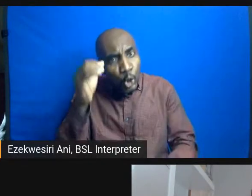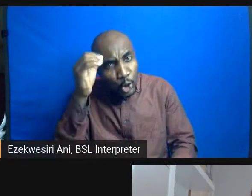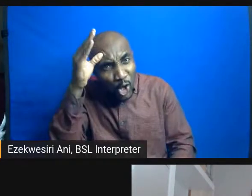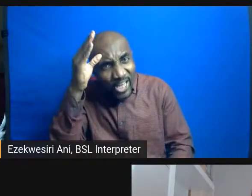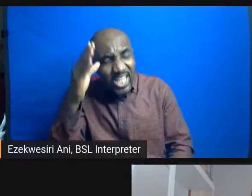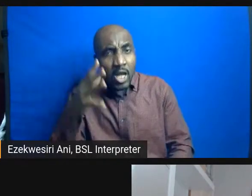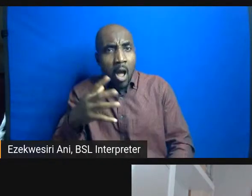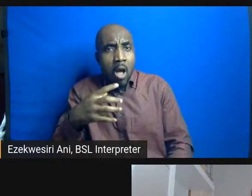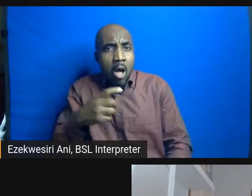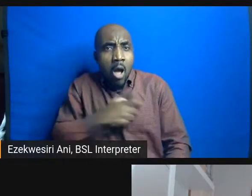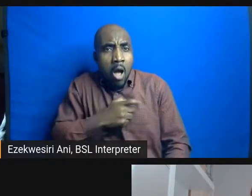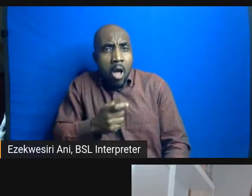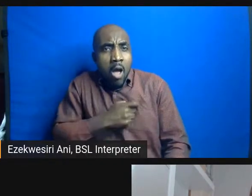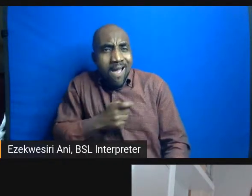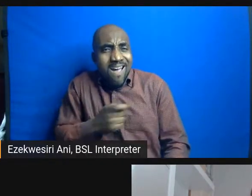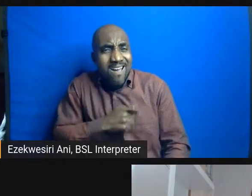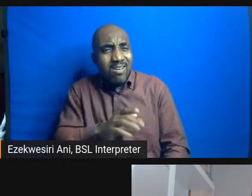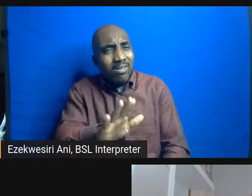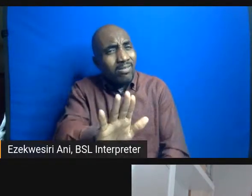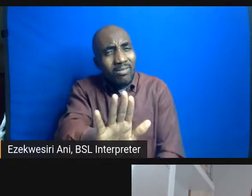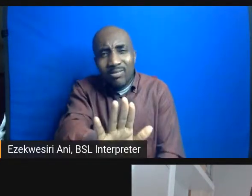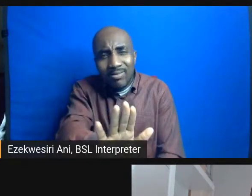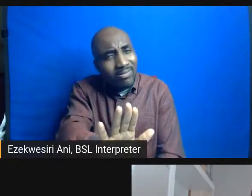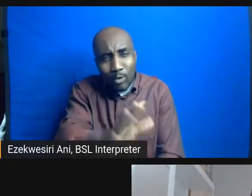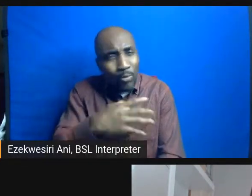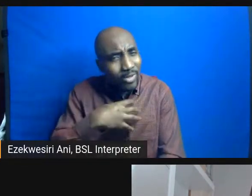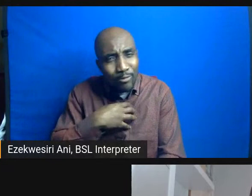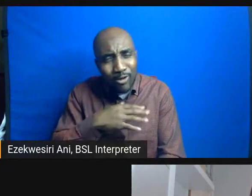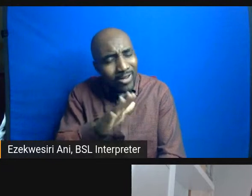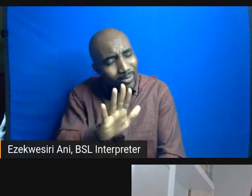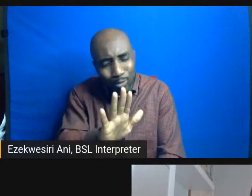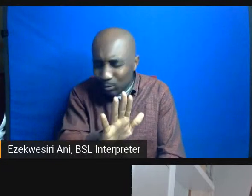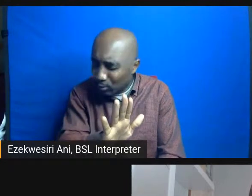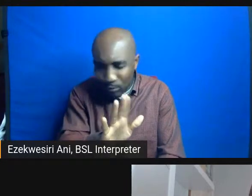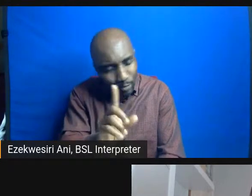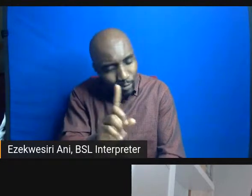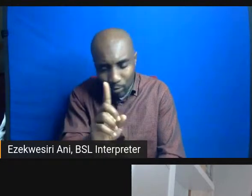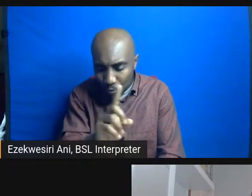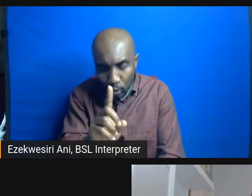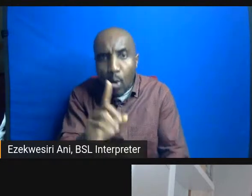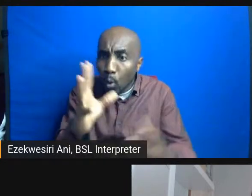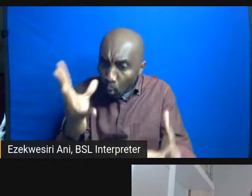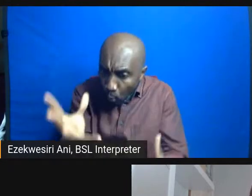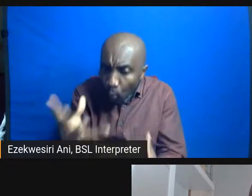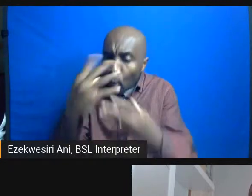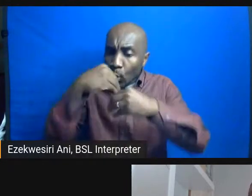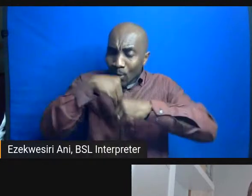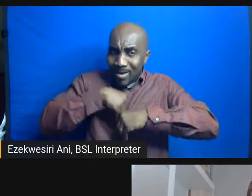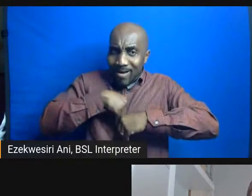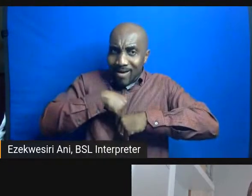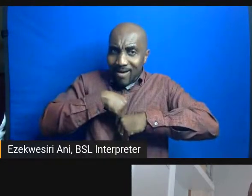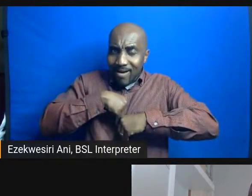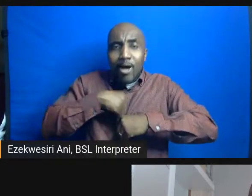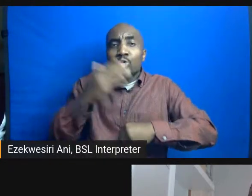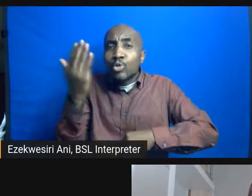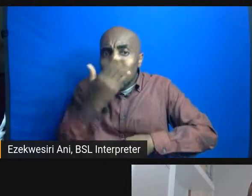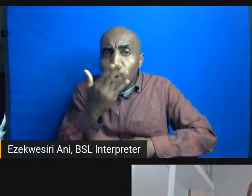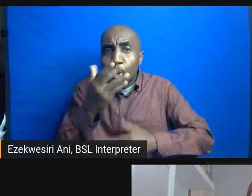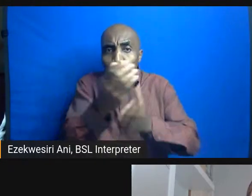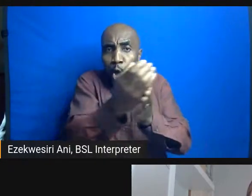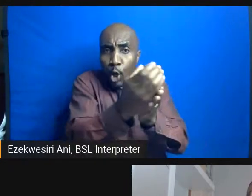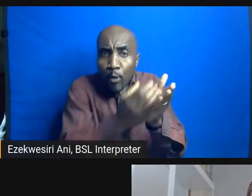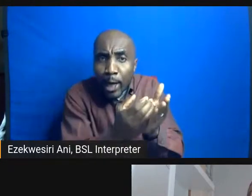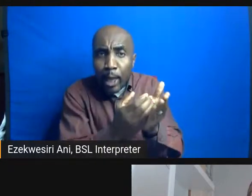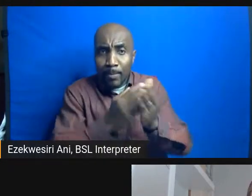right? Let's not be afraid of knowledge. Let's bring the knowledge into our schools.